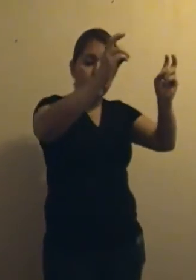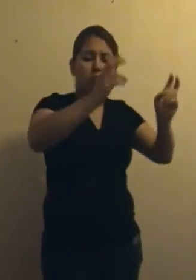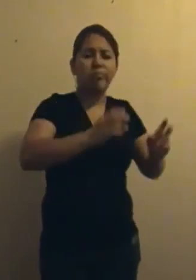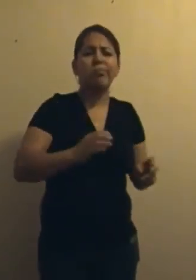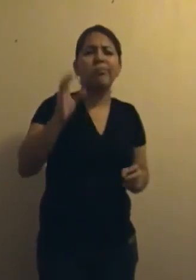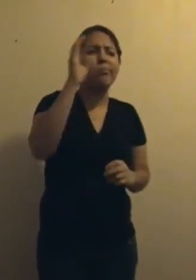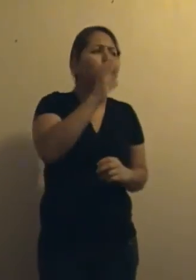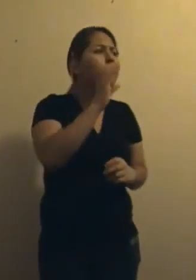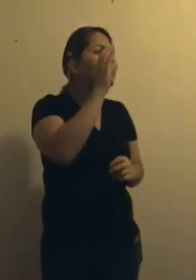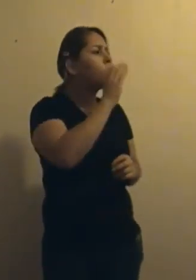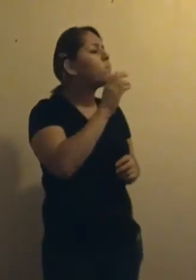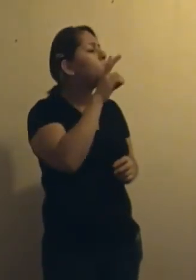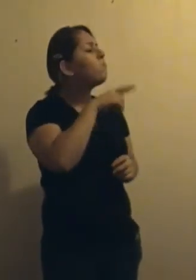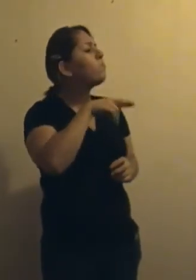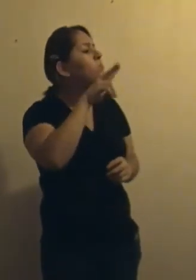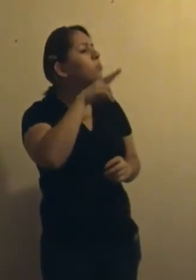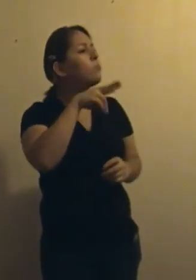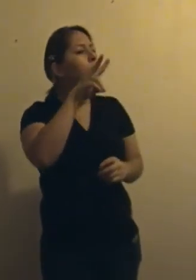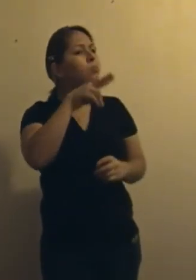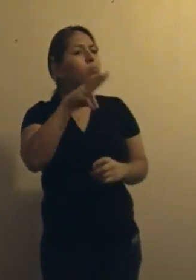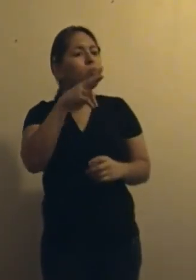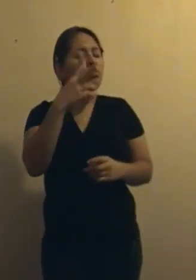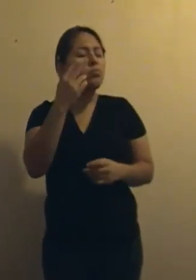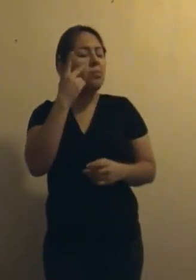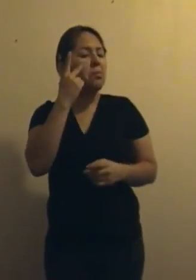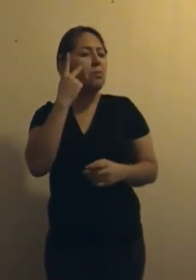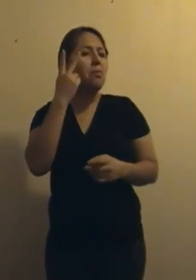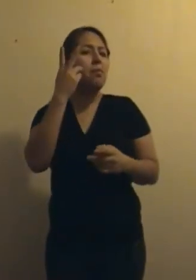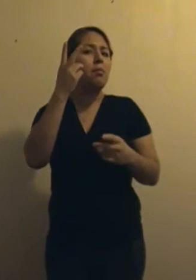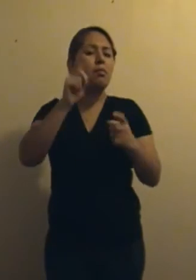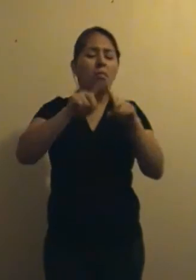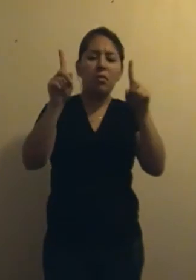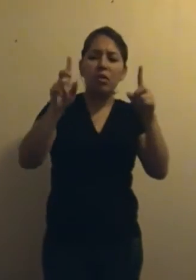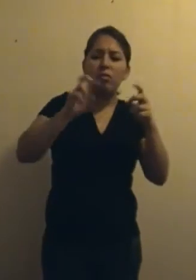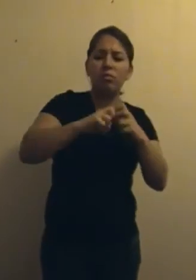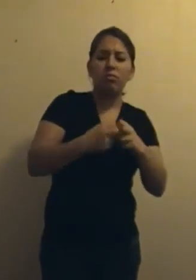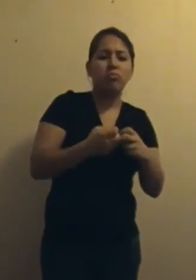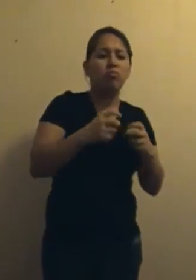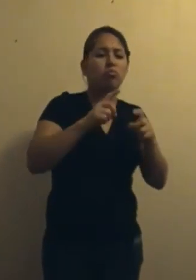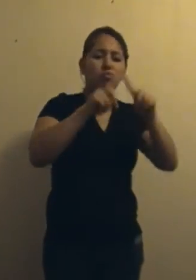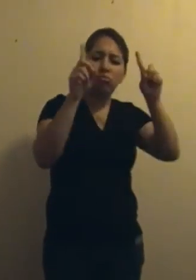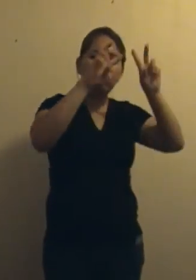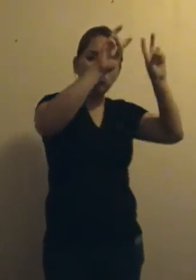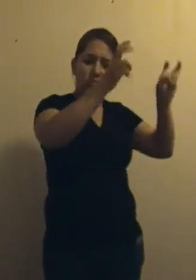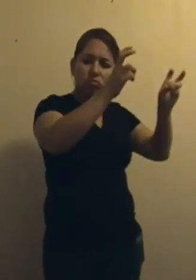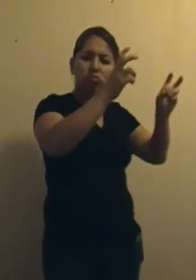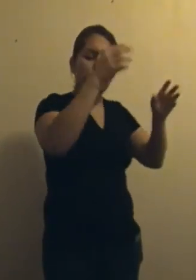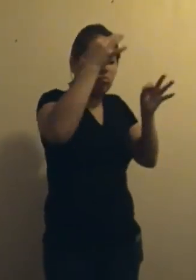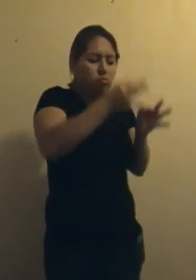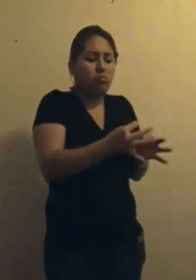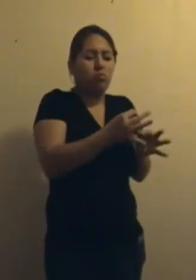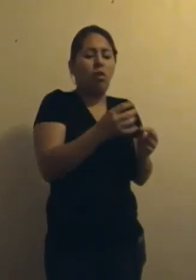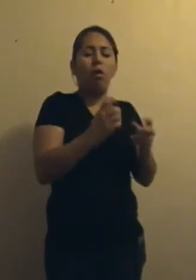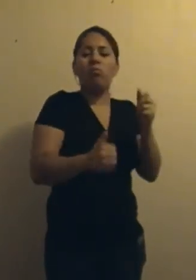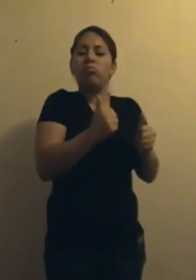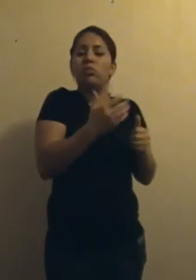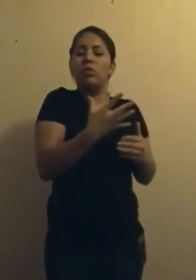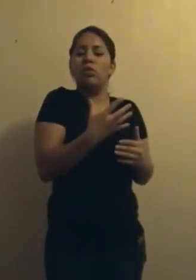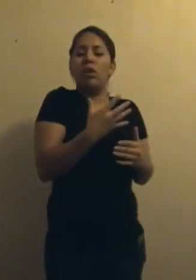at these different issues that have been brought to class, and they decide on the research project that they're going to do related